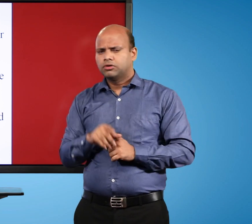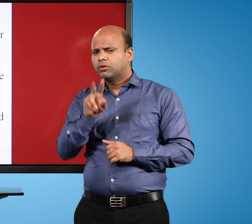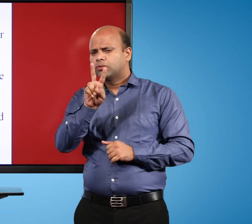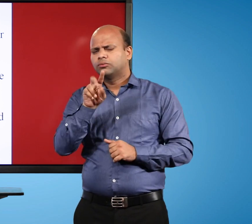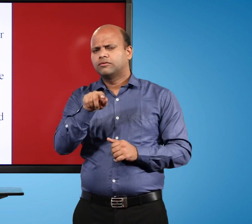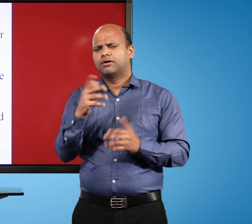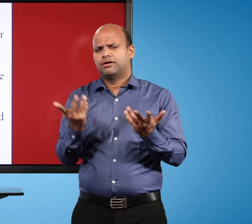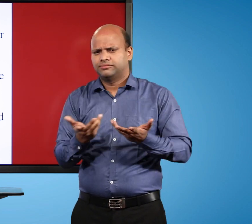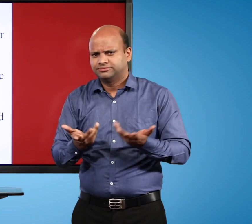What about 2?